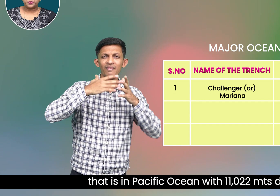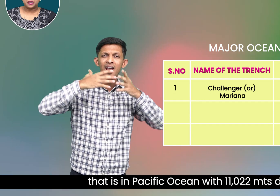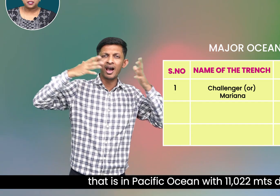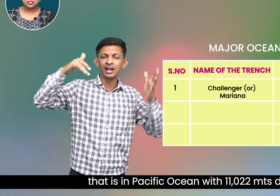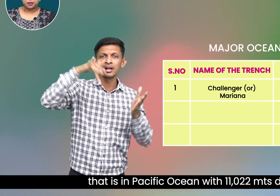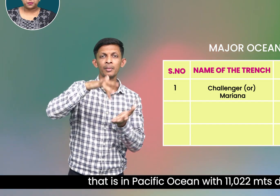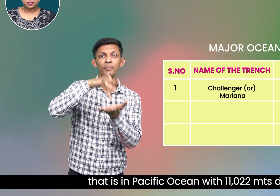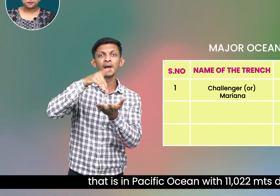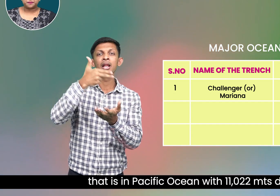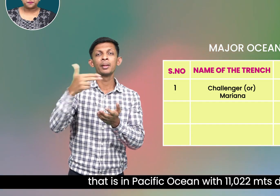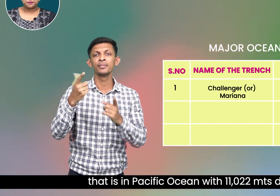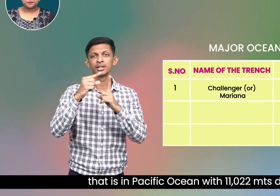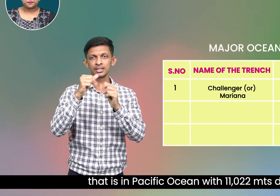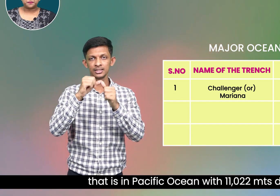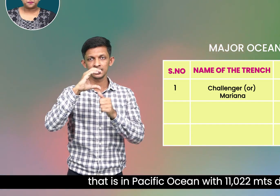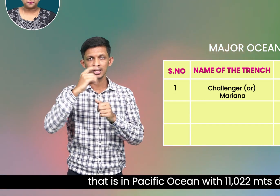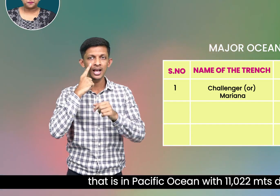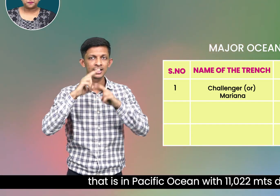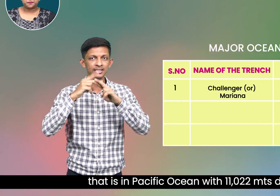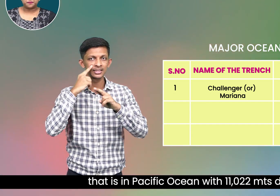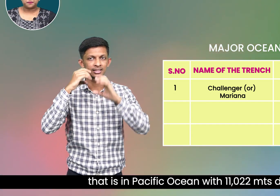11,022 meters depth.